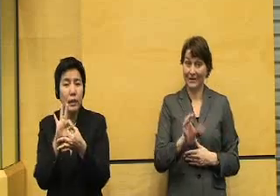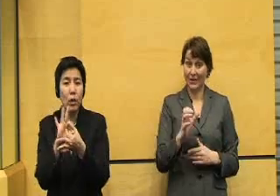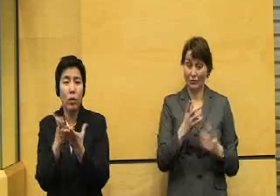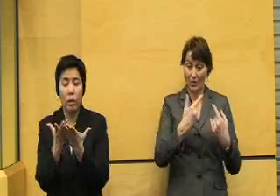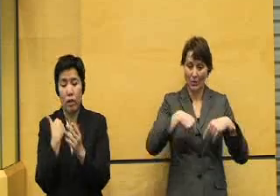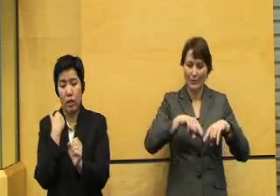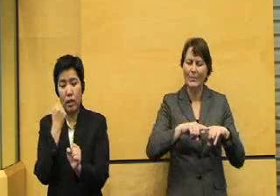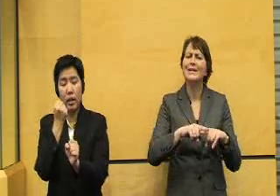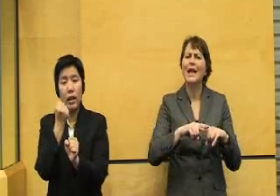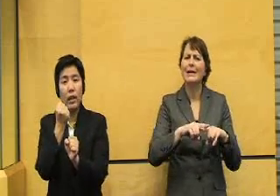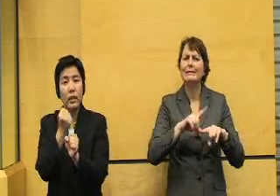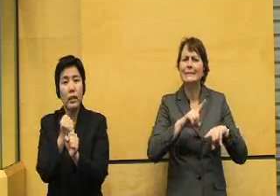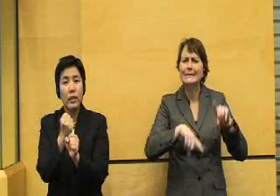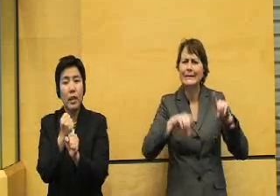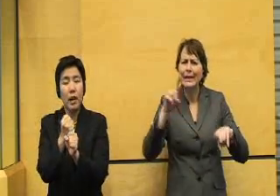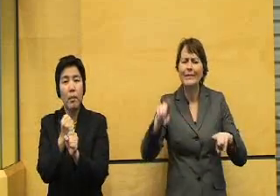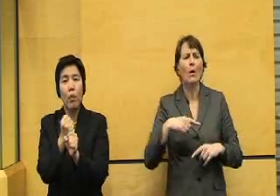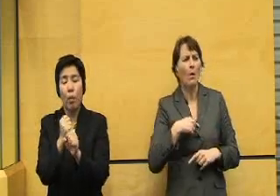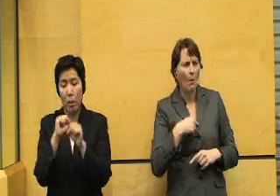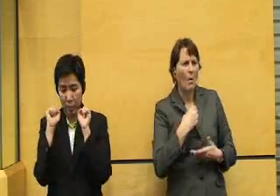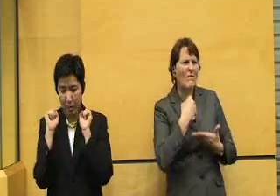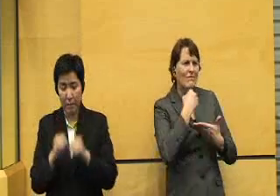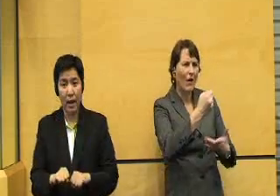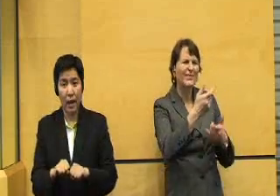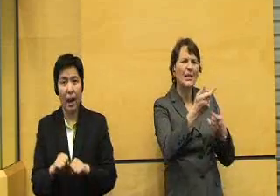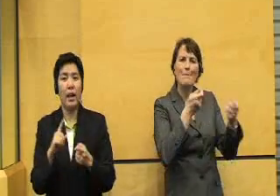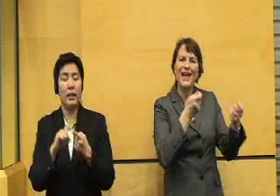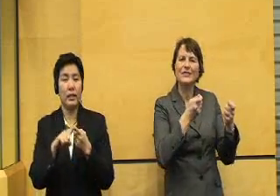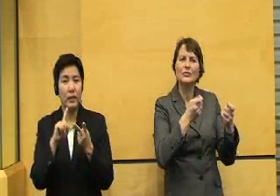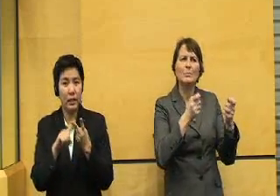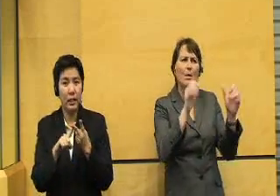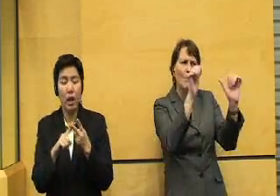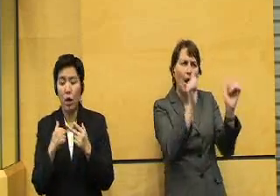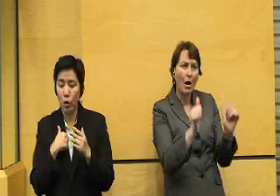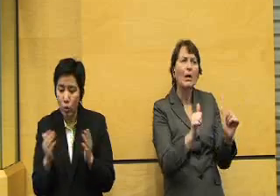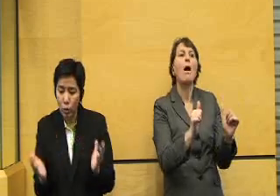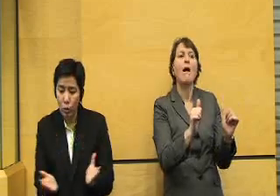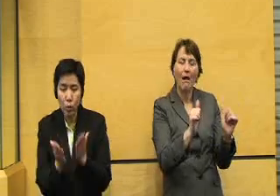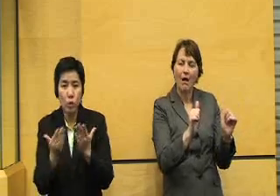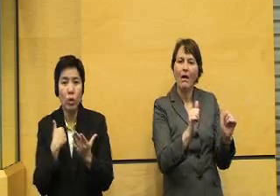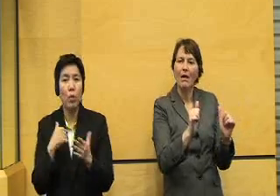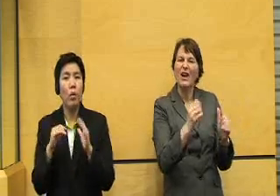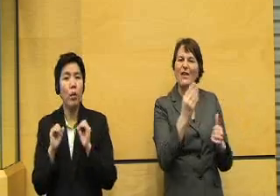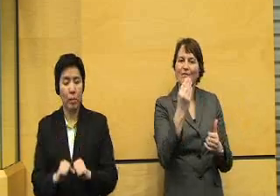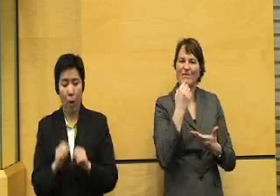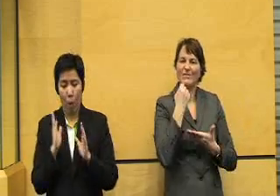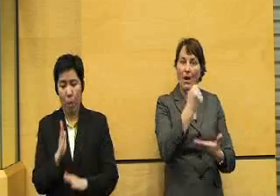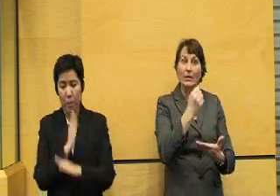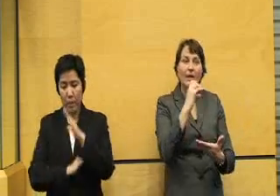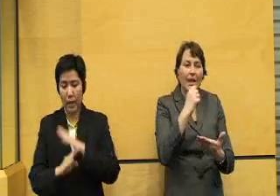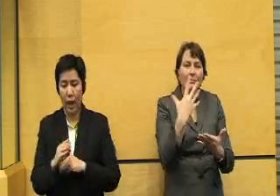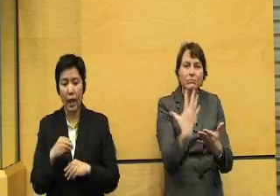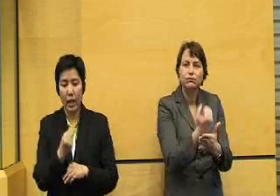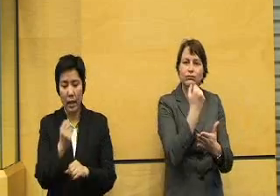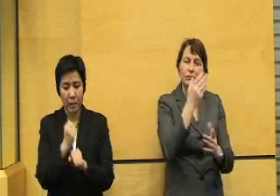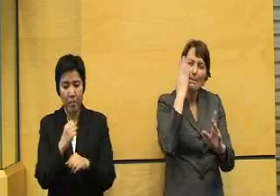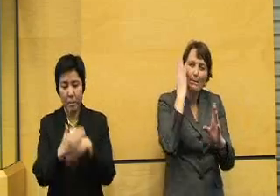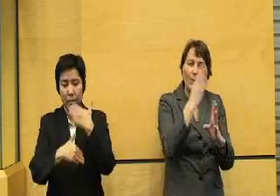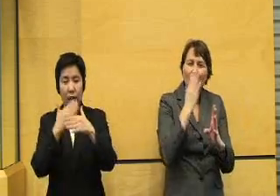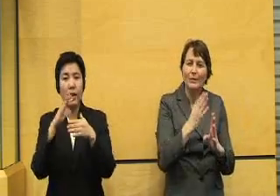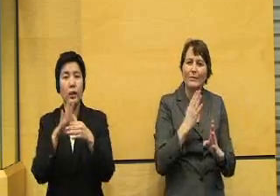exploring different fund management models so that the fund can be used more effectively to help persons with